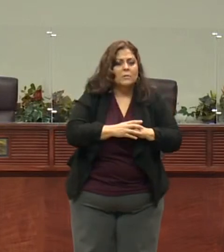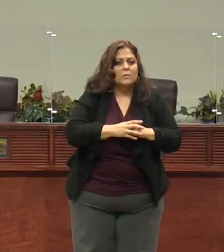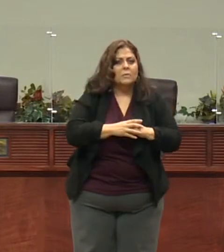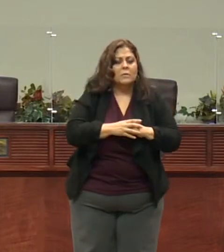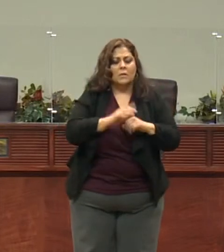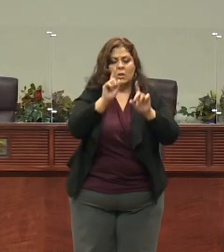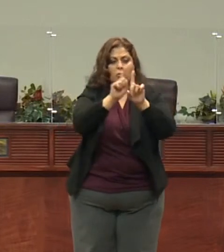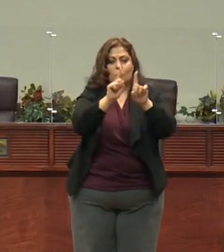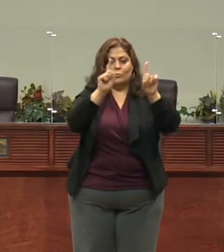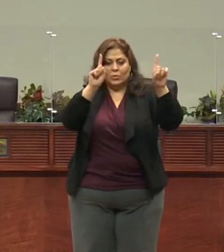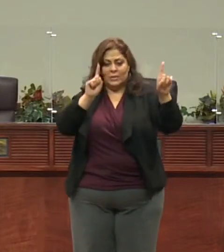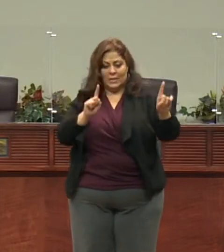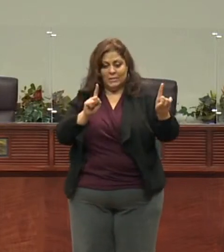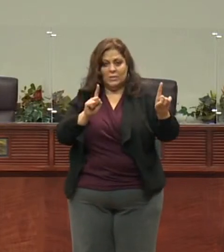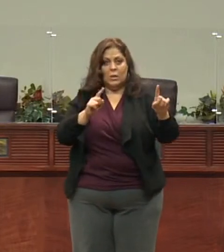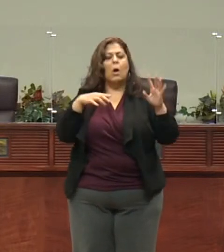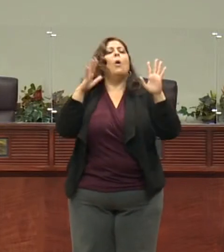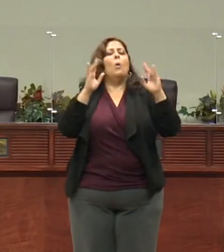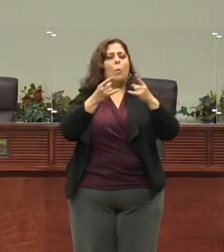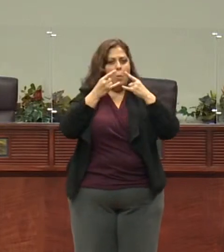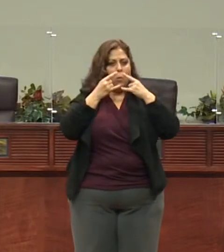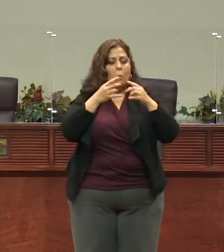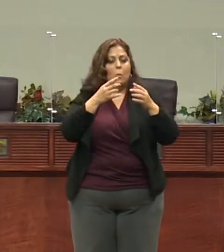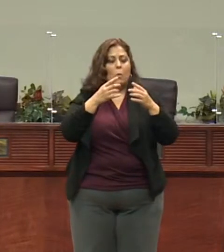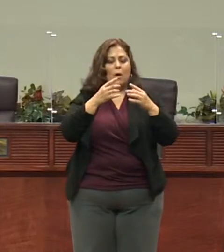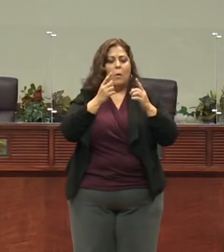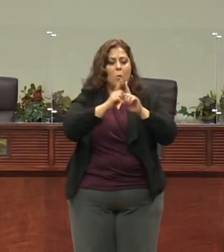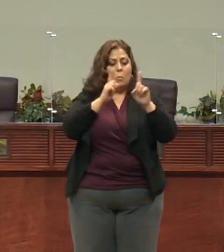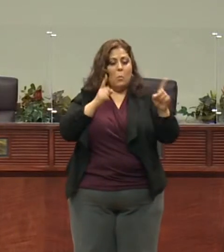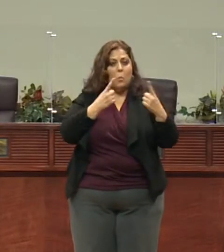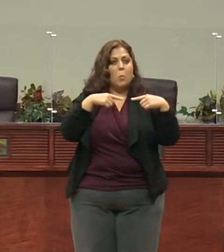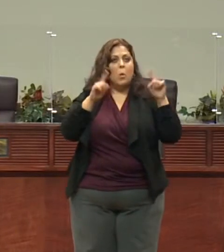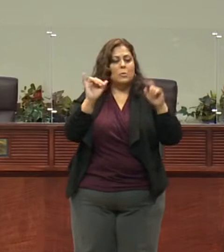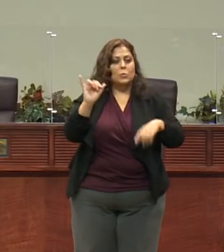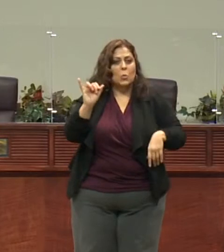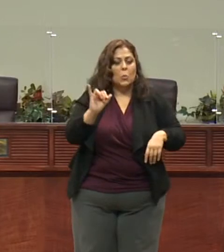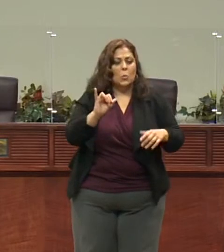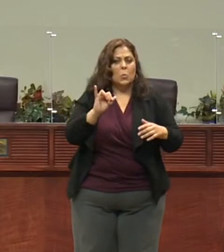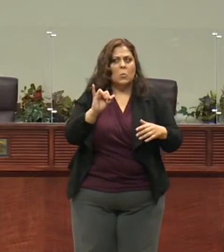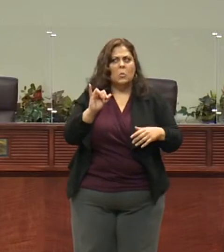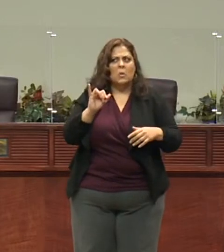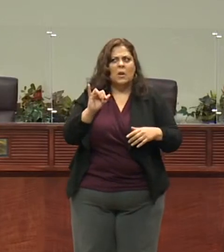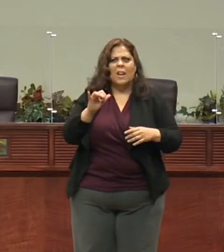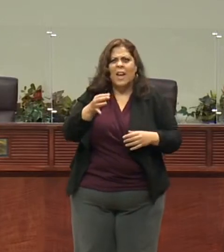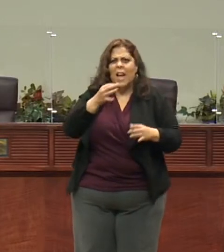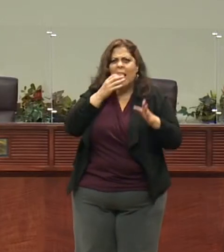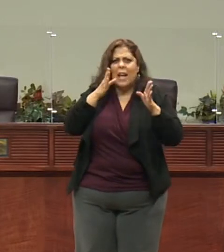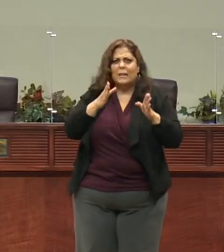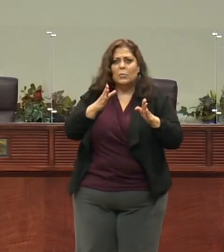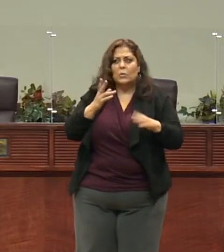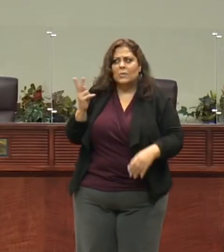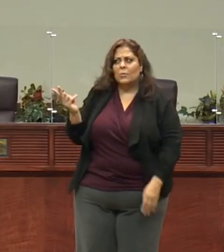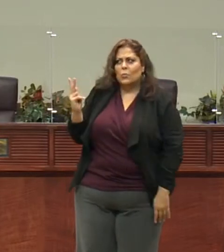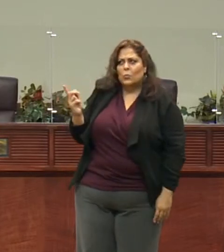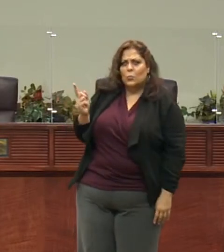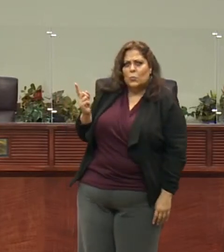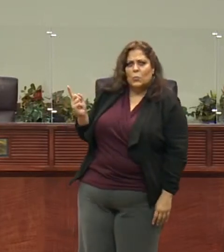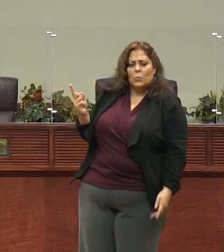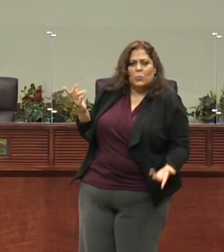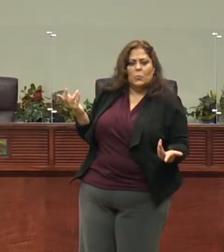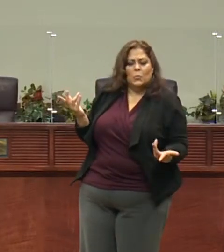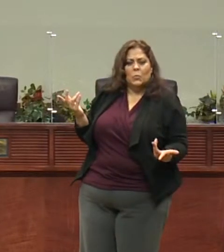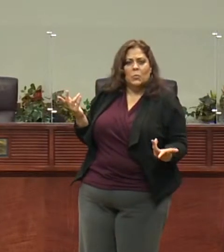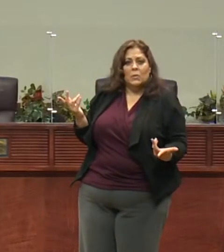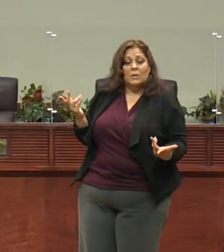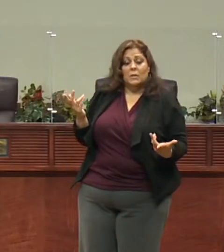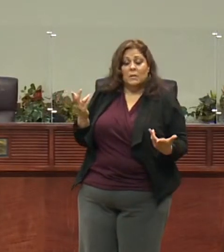social distancing in appropriate spaces works as well. They are the experts. And unfortunately, there's